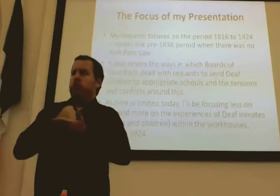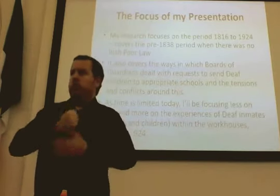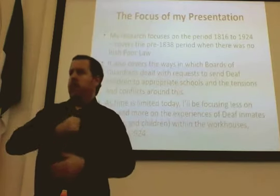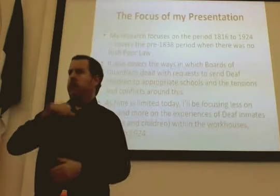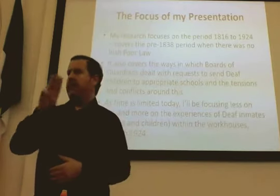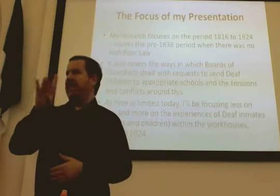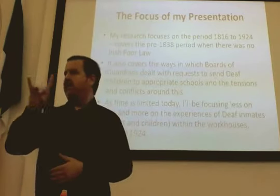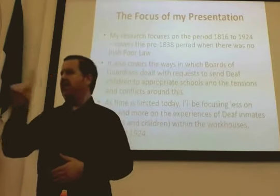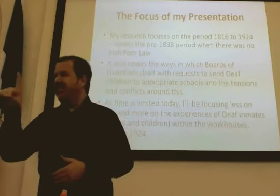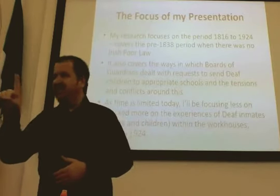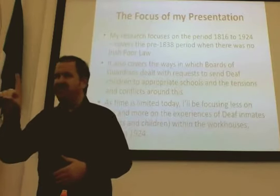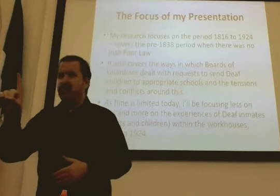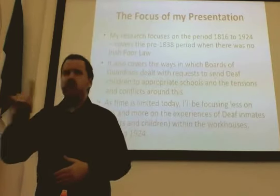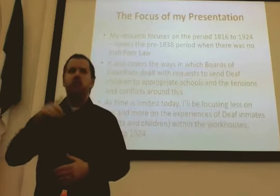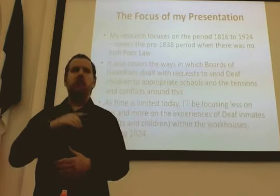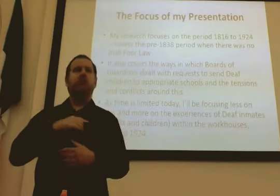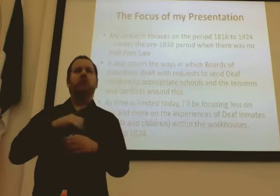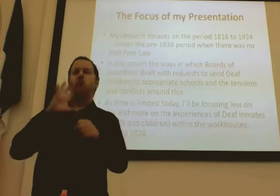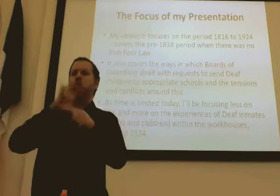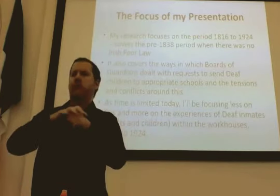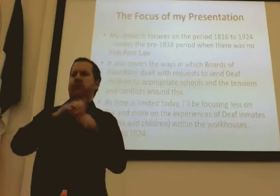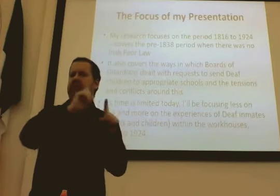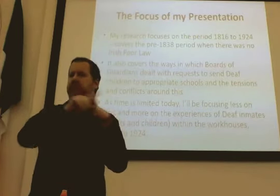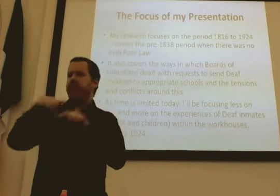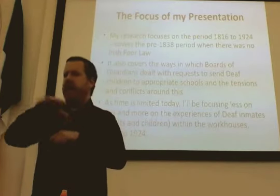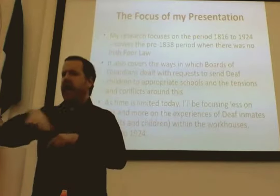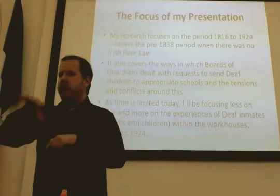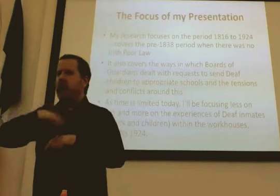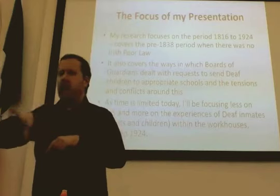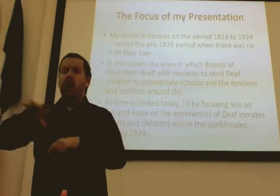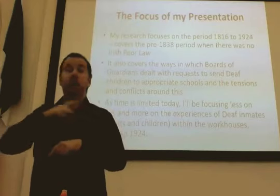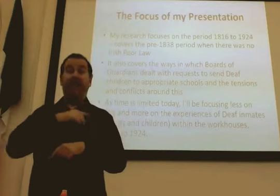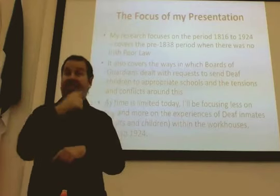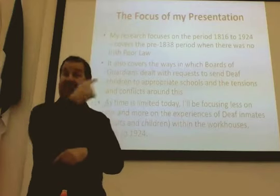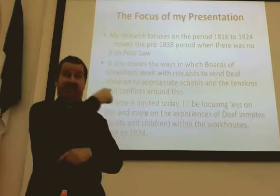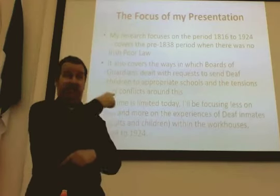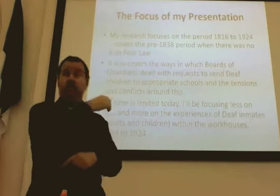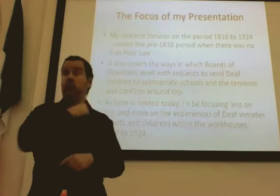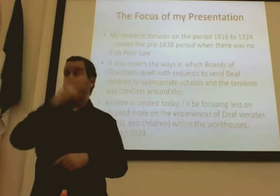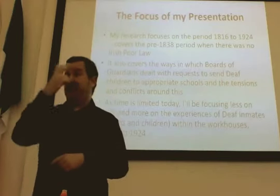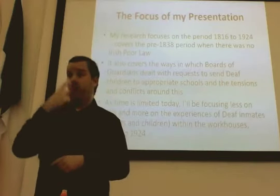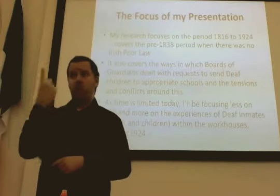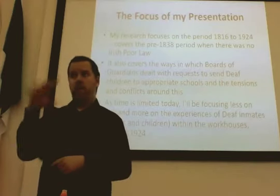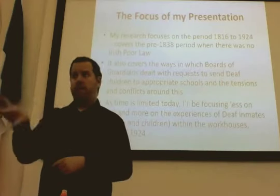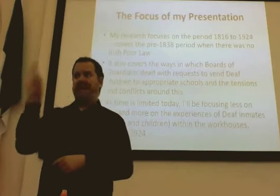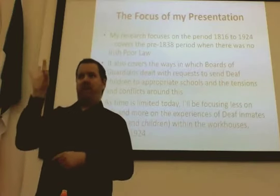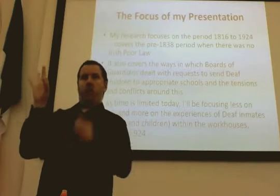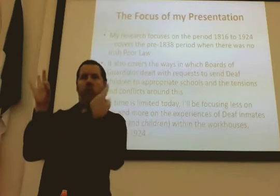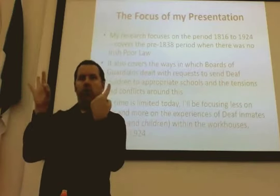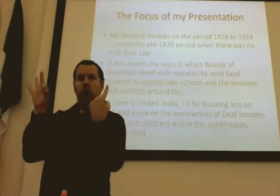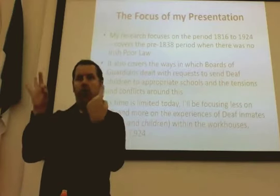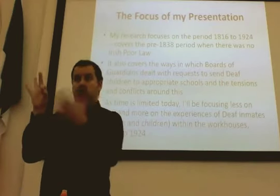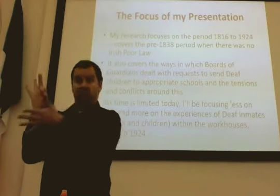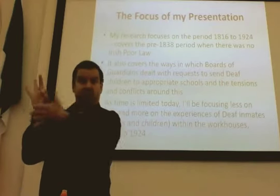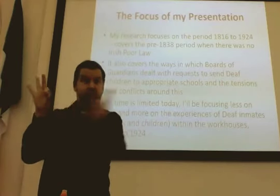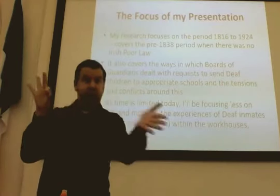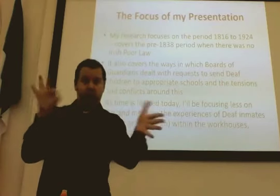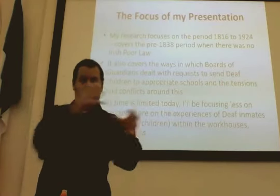at the moment I'm studying my PhD, which is covering various different areas. And tonight, the workout is just